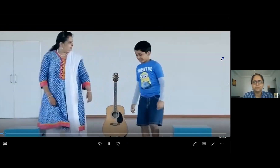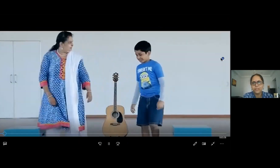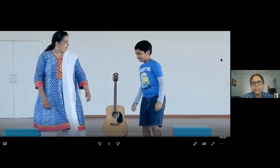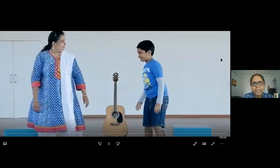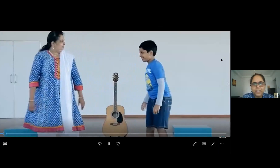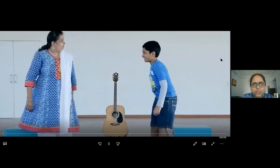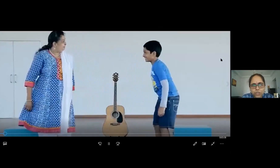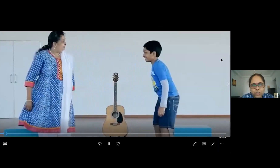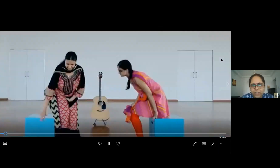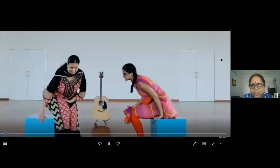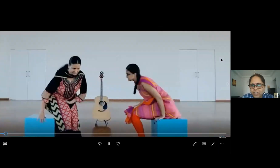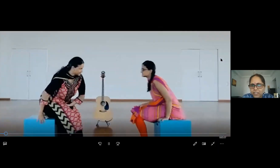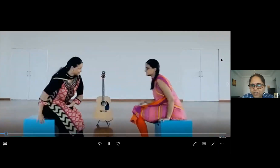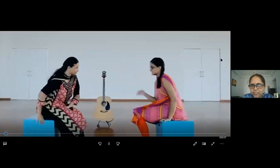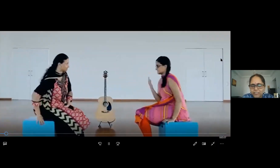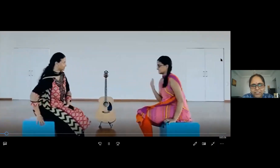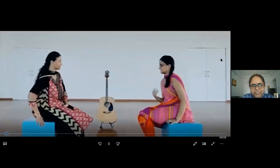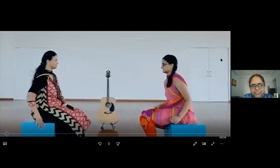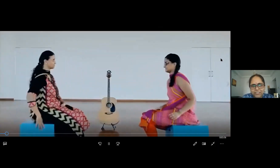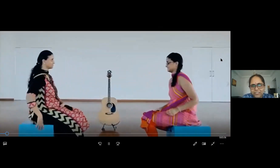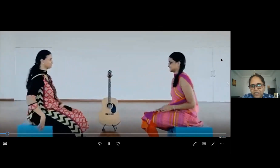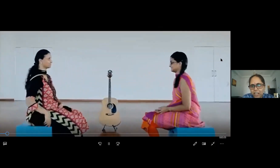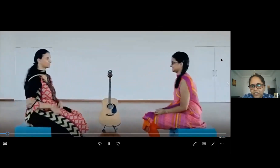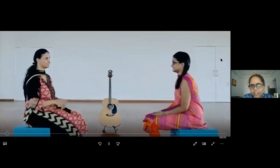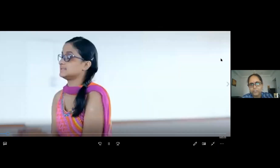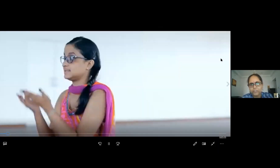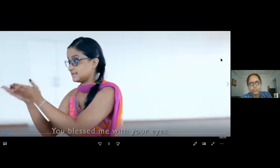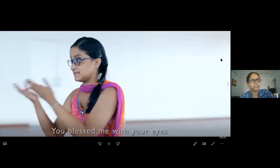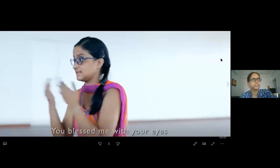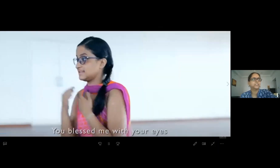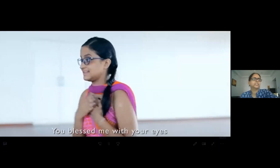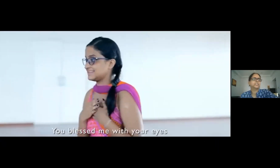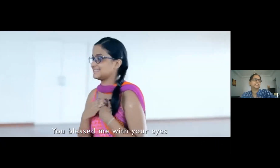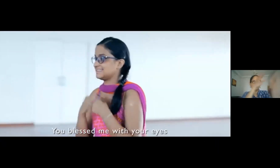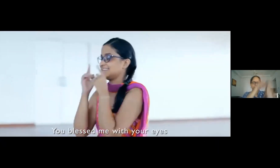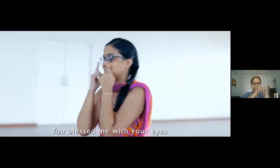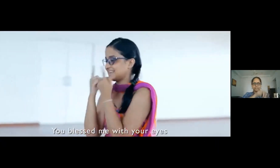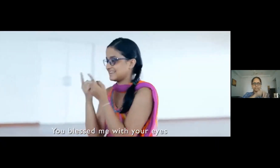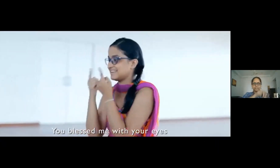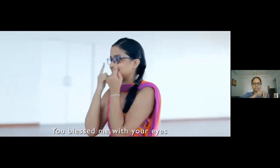That is Jyoti and her son, Radha and her daughter.